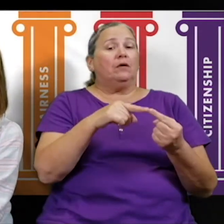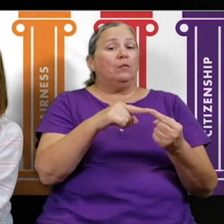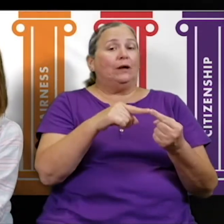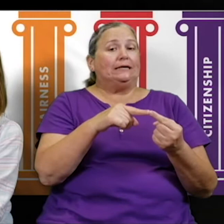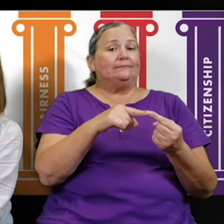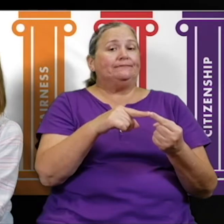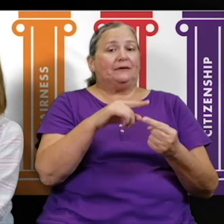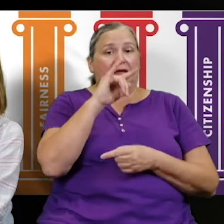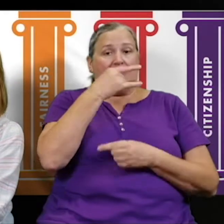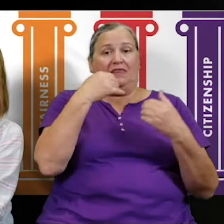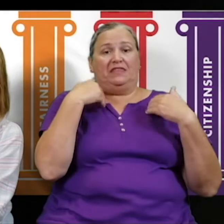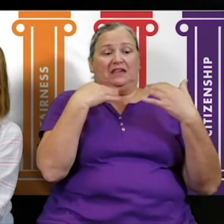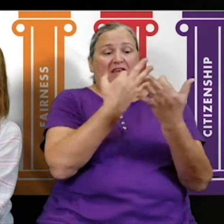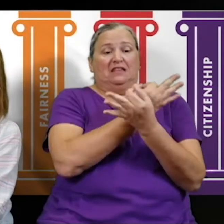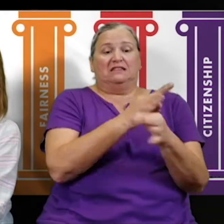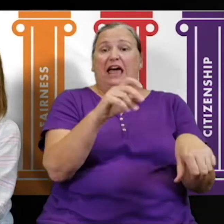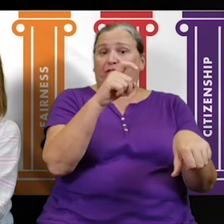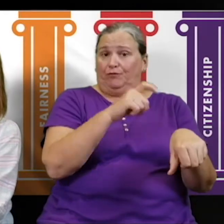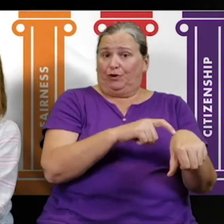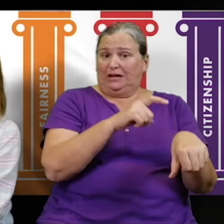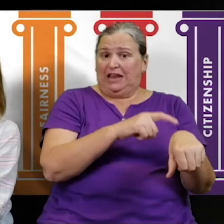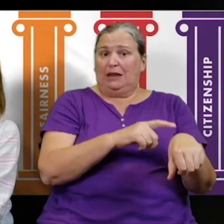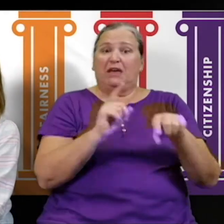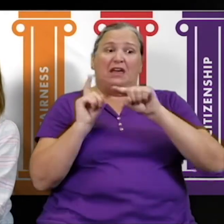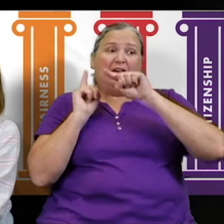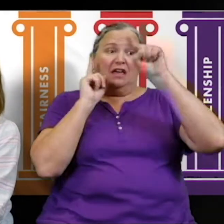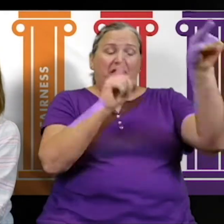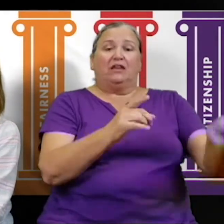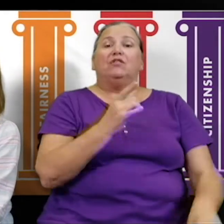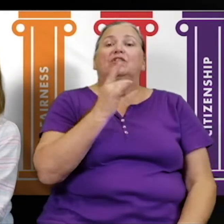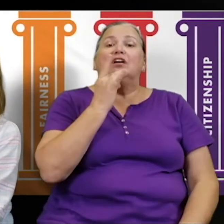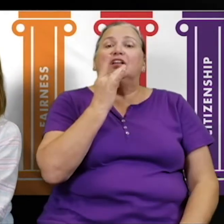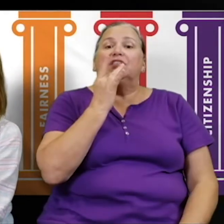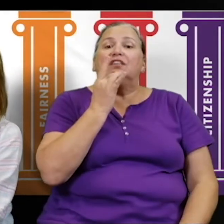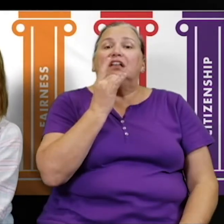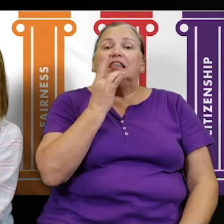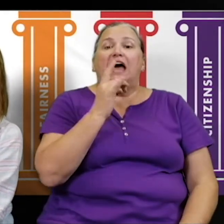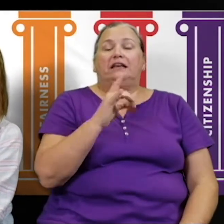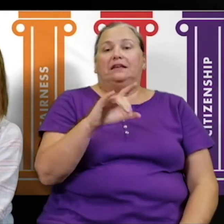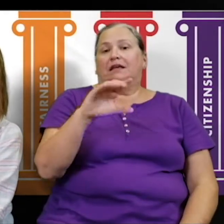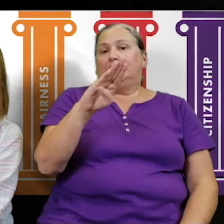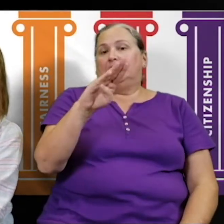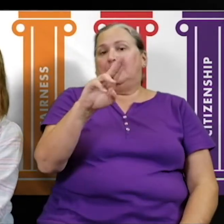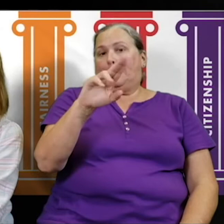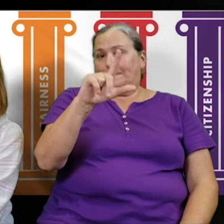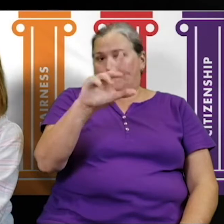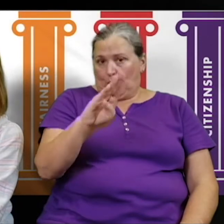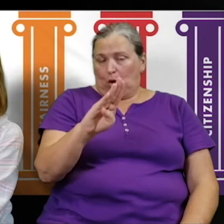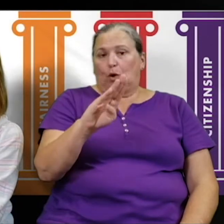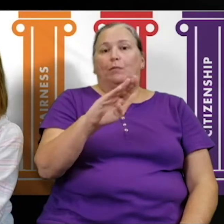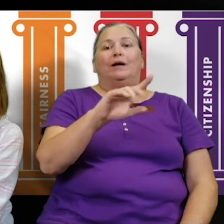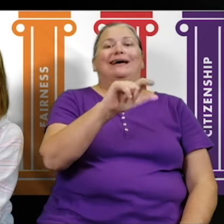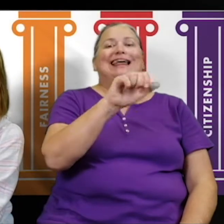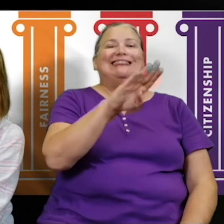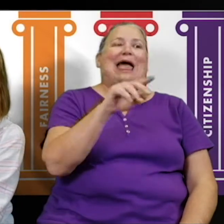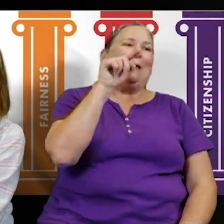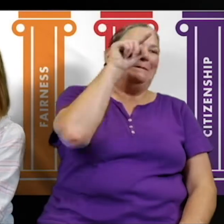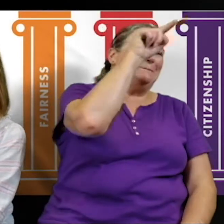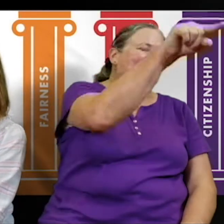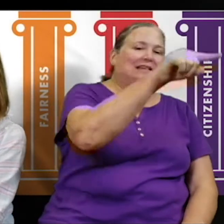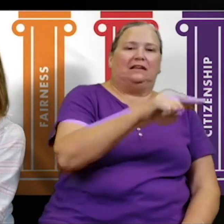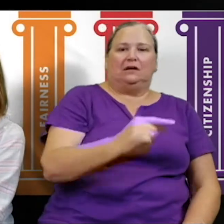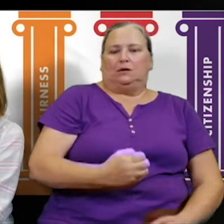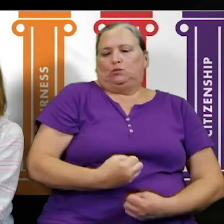had free time, they were permitted to go to the light bulb lab in the back of the classroom. They expressed their